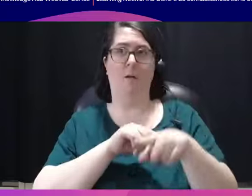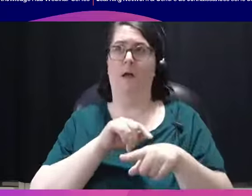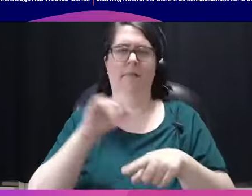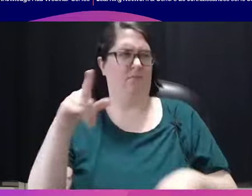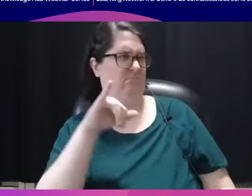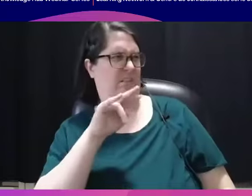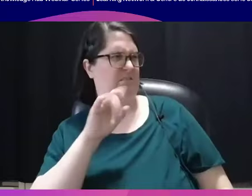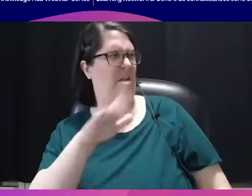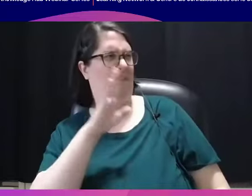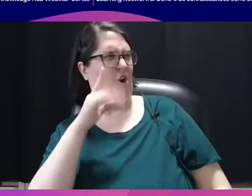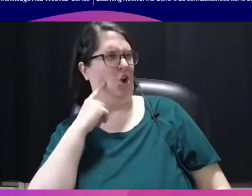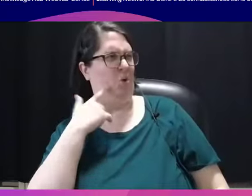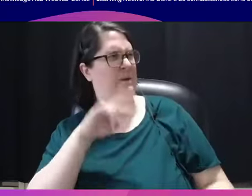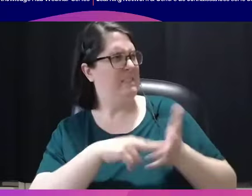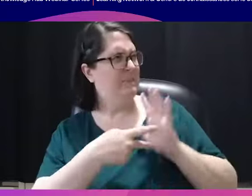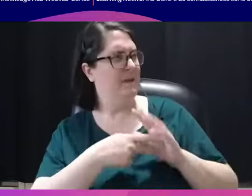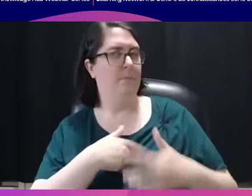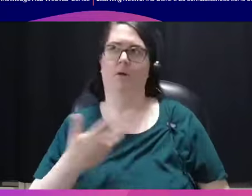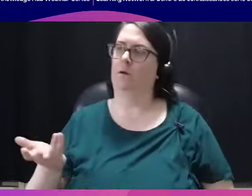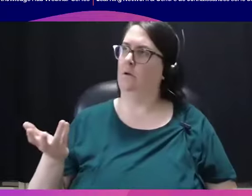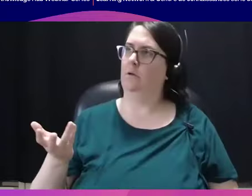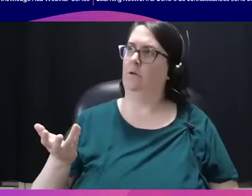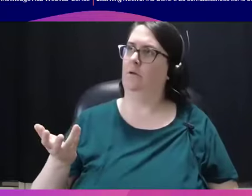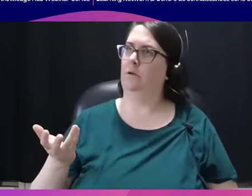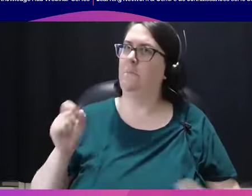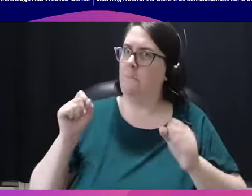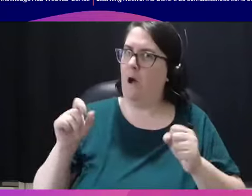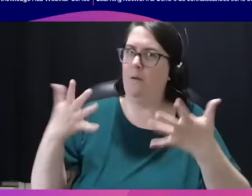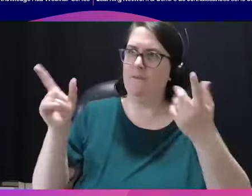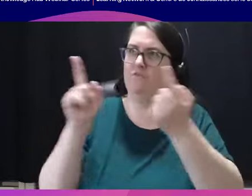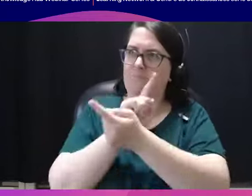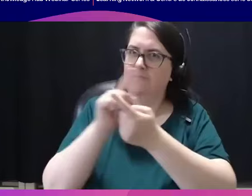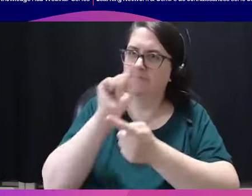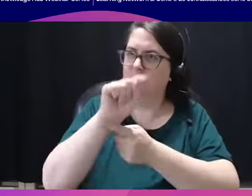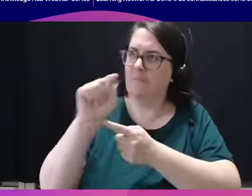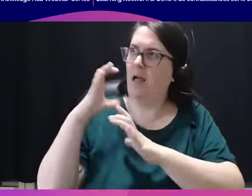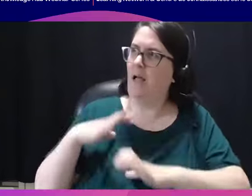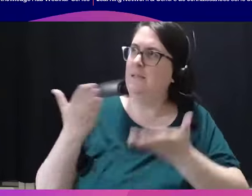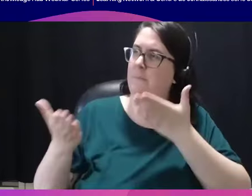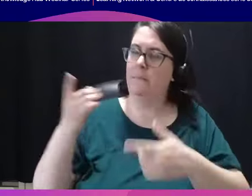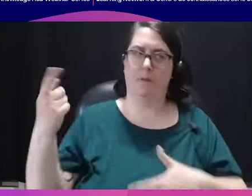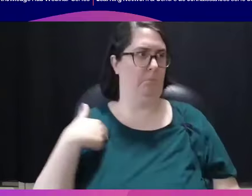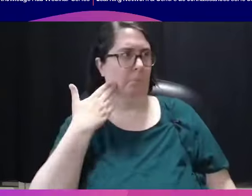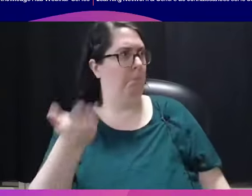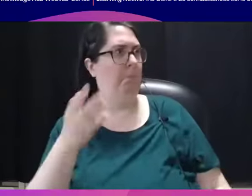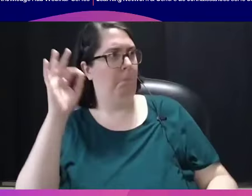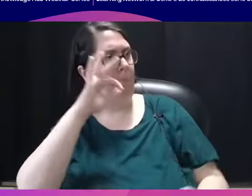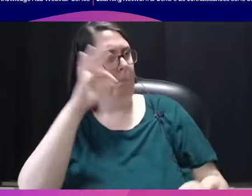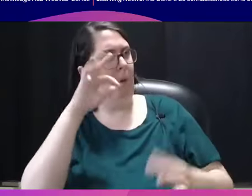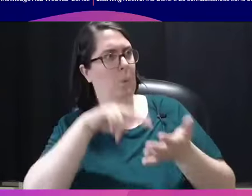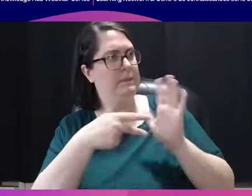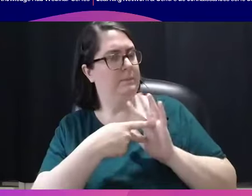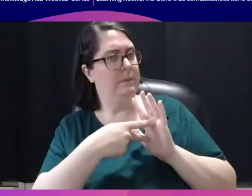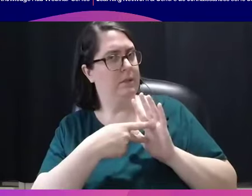incels are, even though it's very likely that they might encounter an incel client in their practice sometime if they